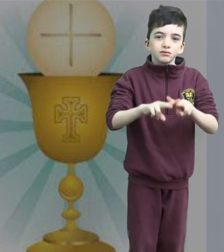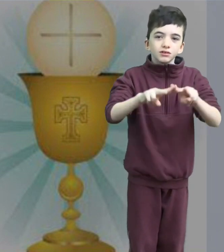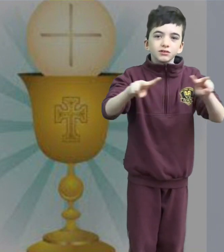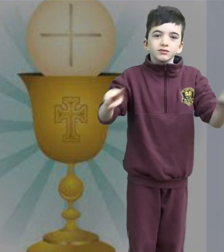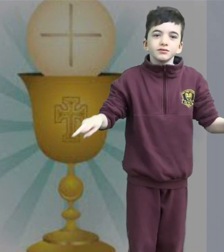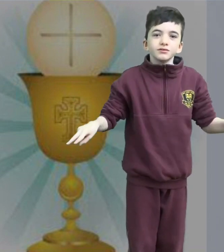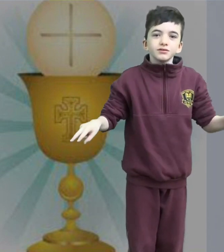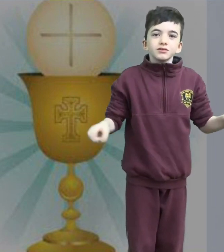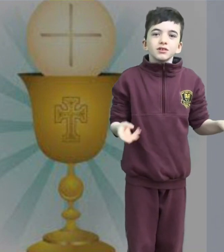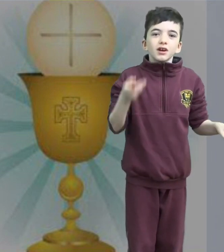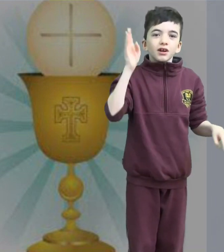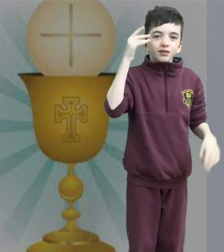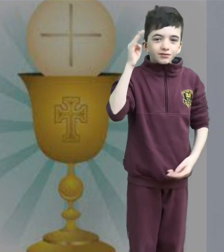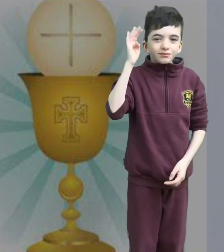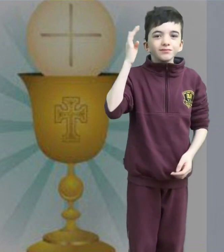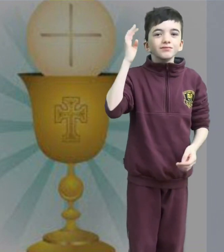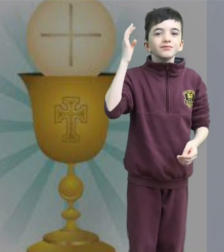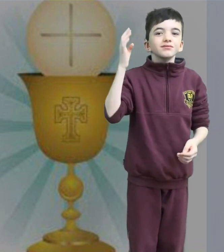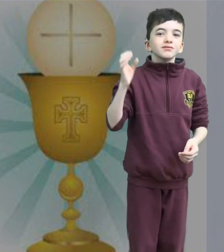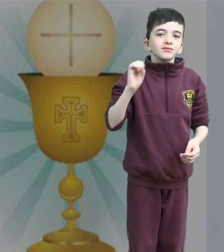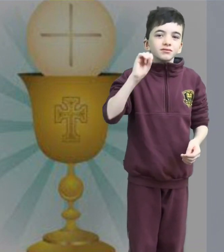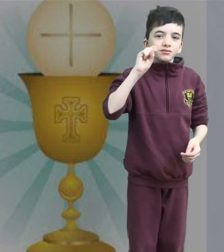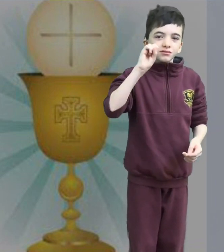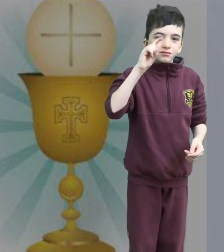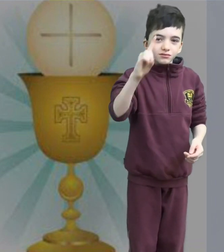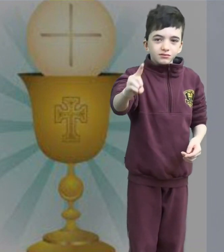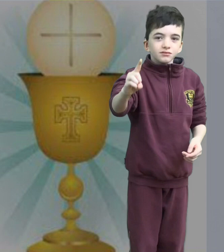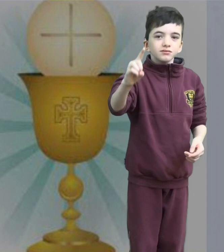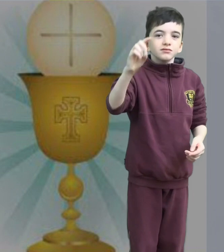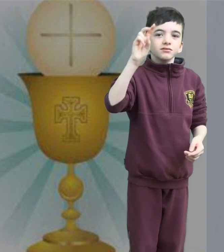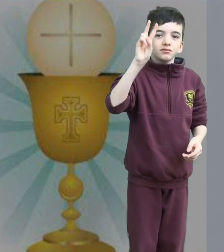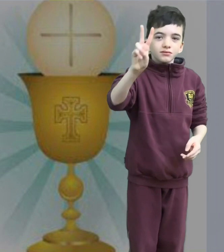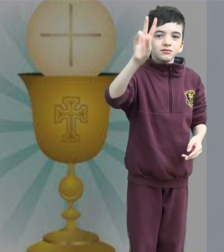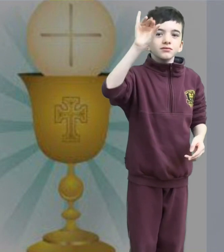DVI.